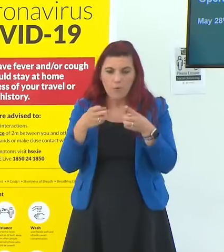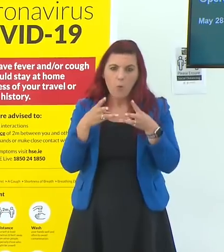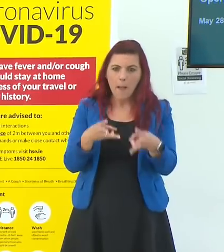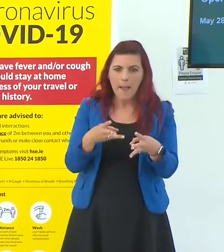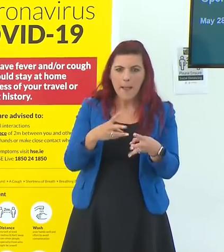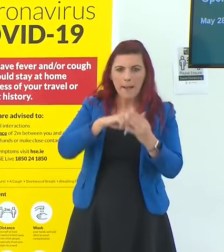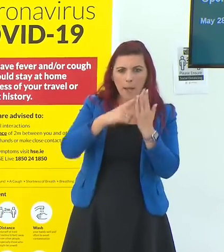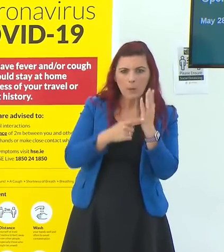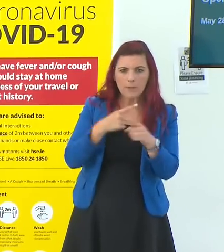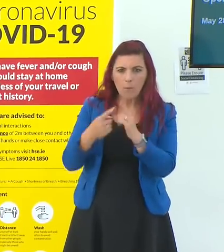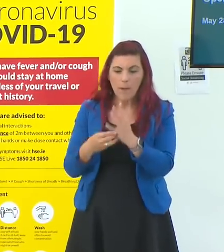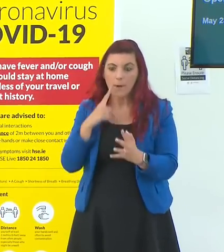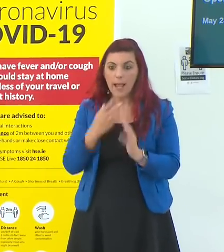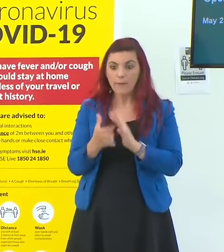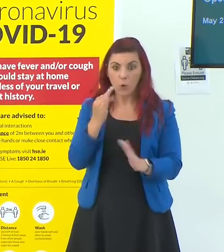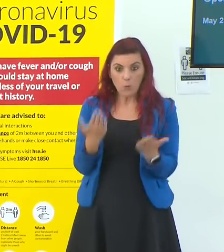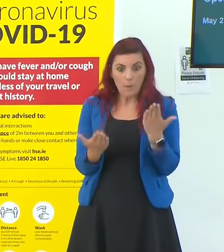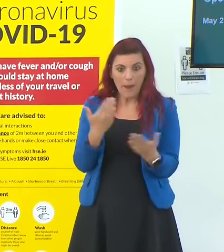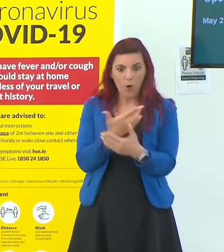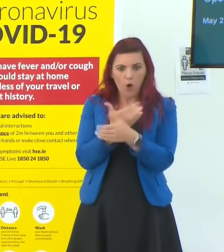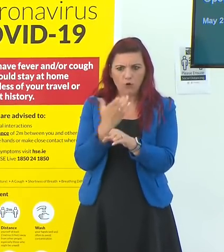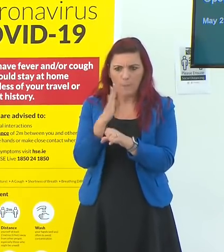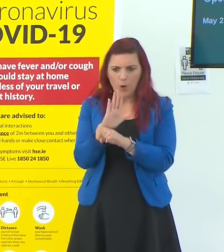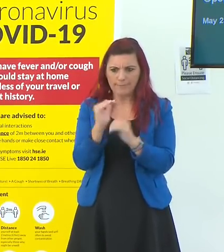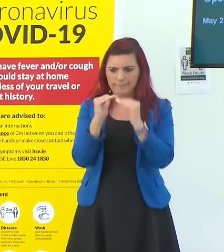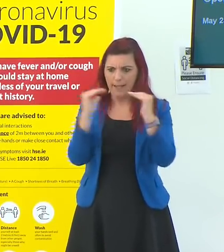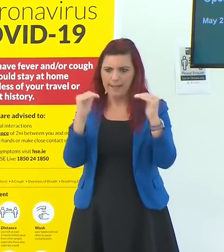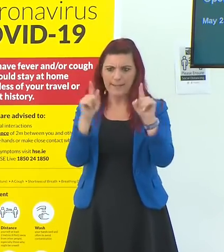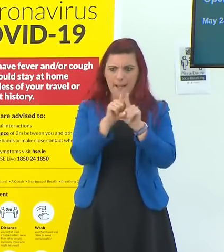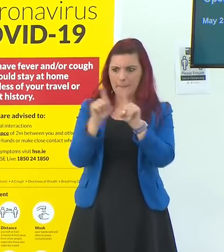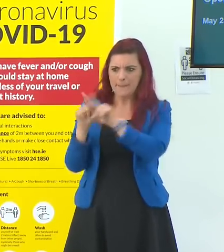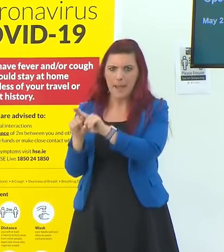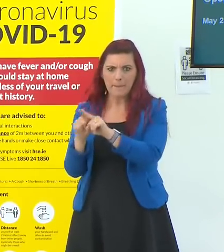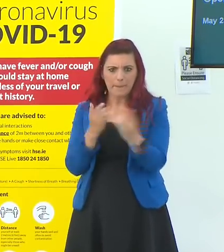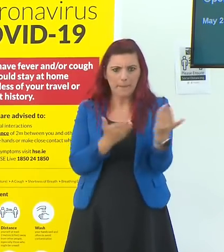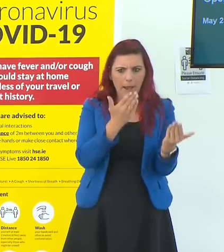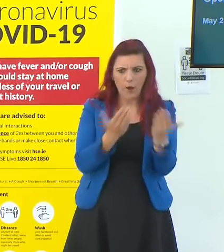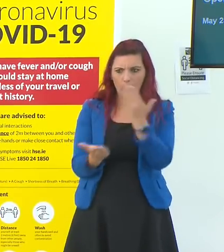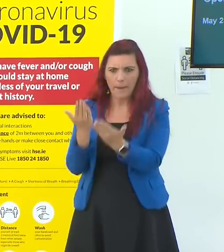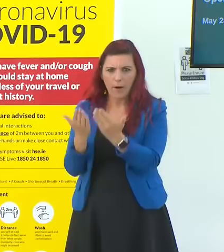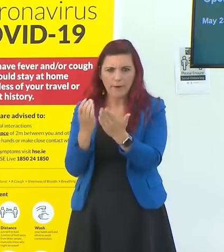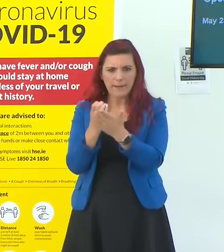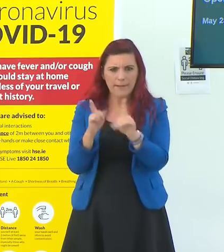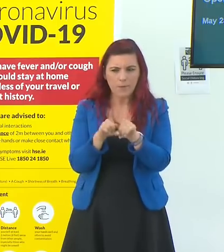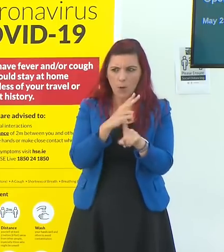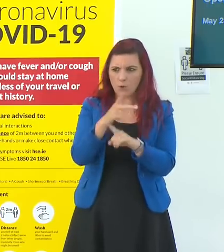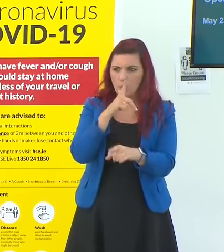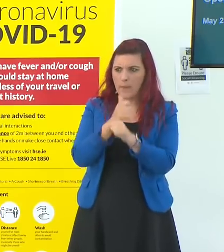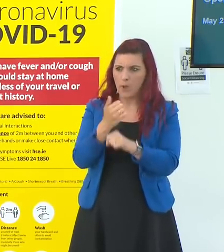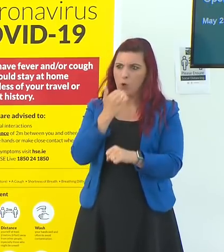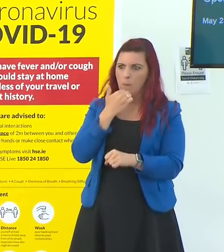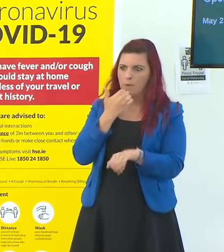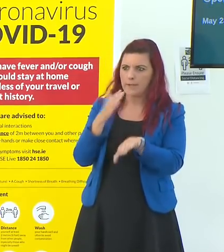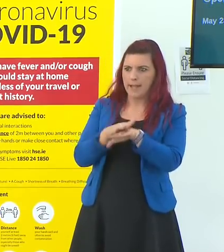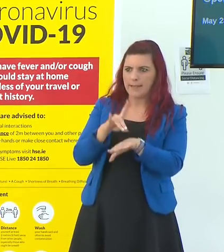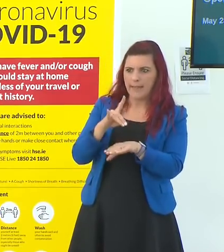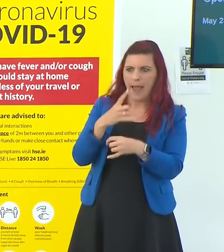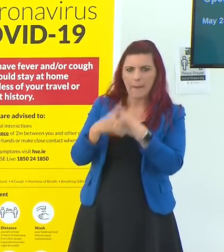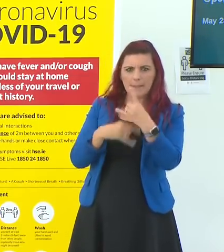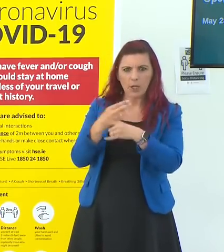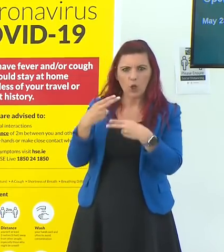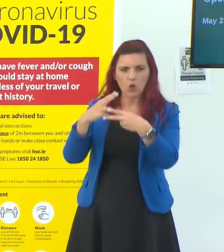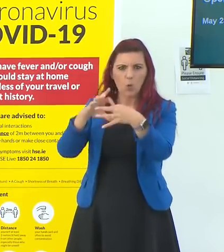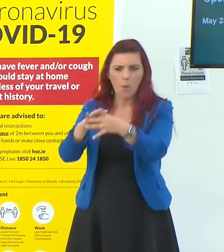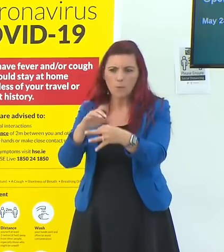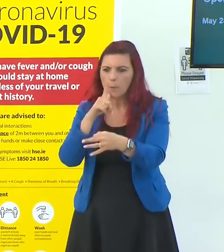to measure like with like. So if you, it's not just a question of proportion of deaths that took place in nursing homes. What is the whole